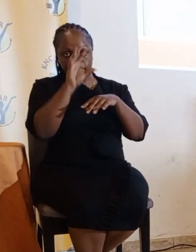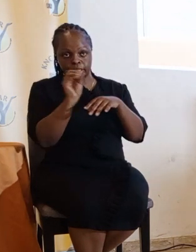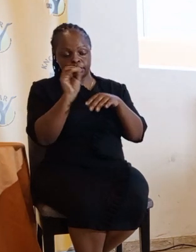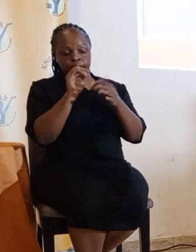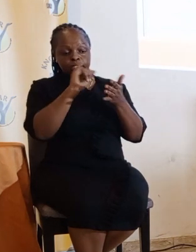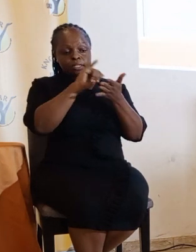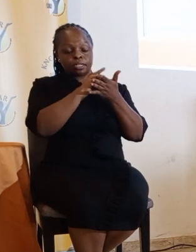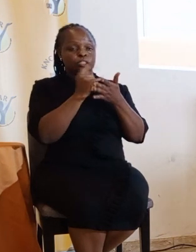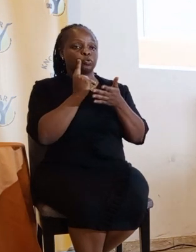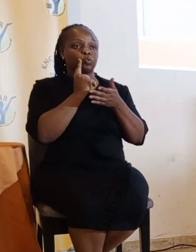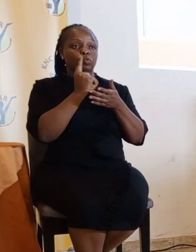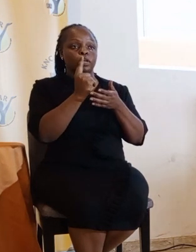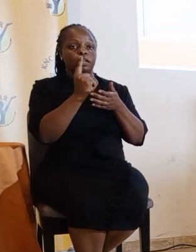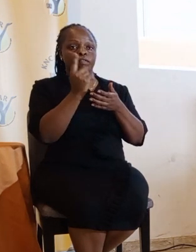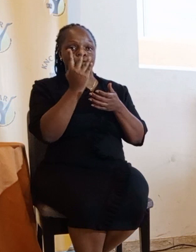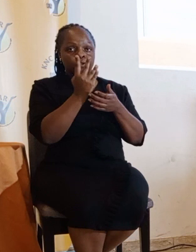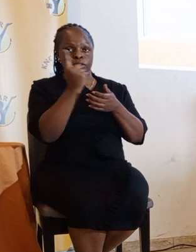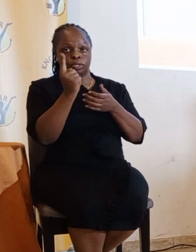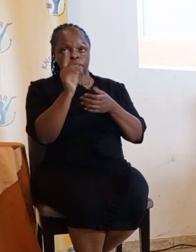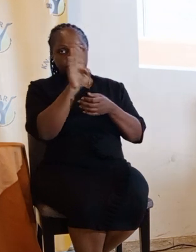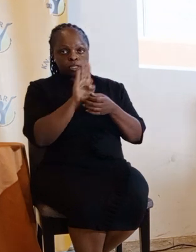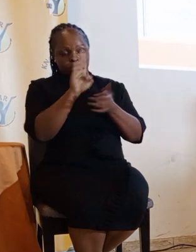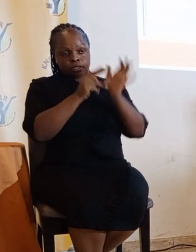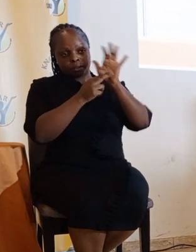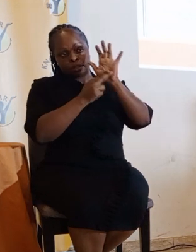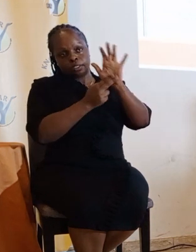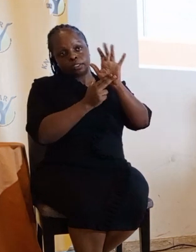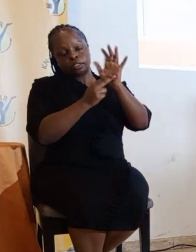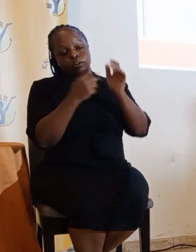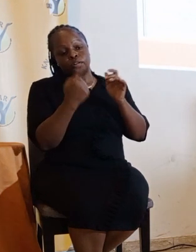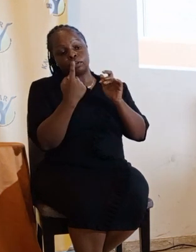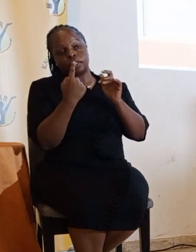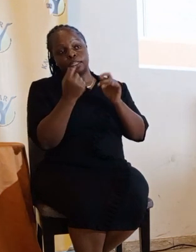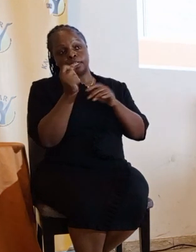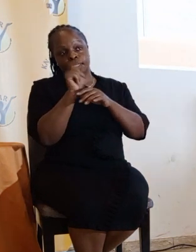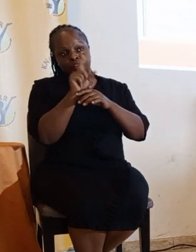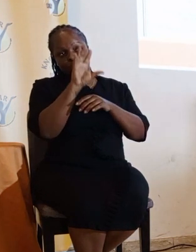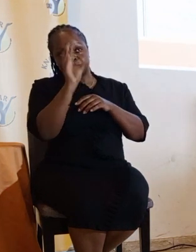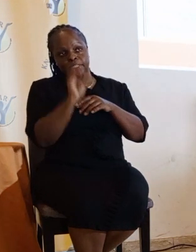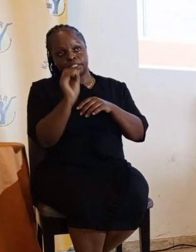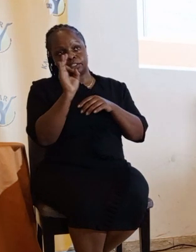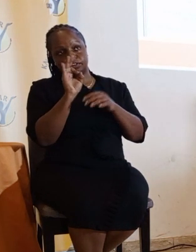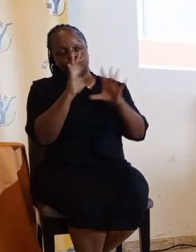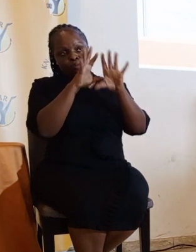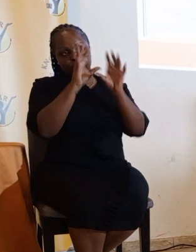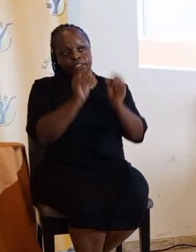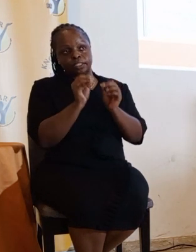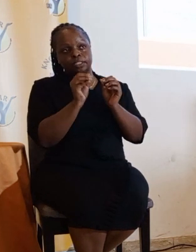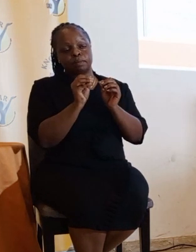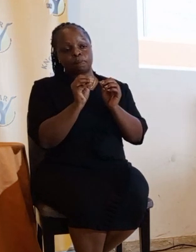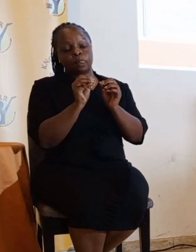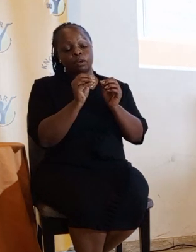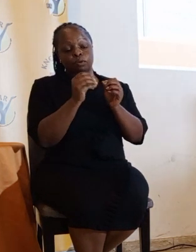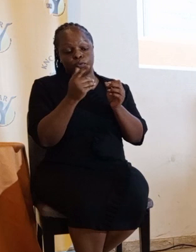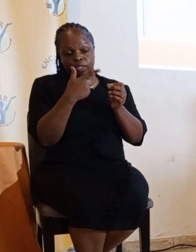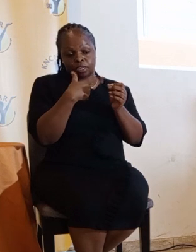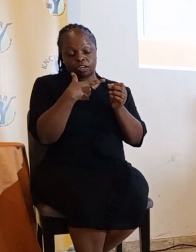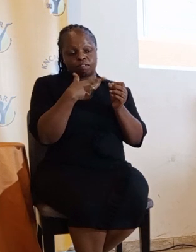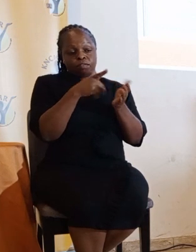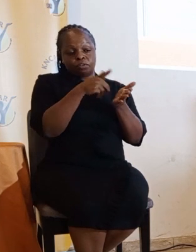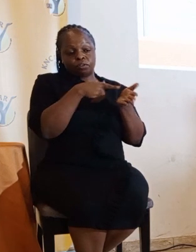paltry 141 billion, representing only 11% of the budget. We still have a